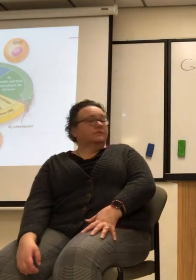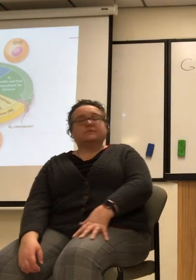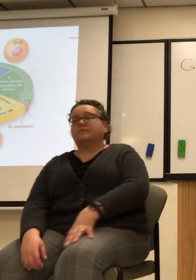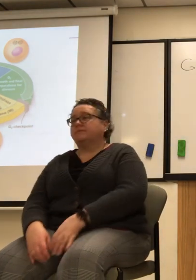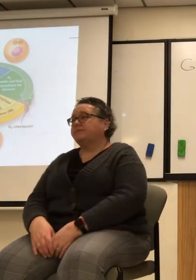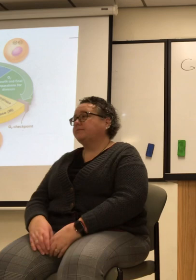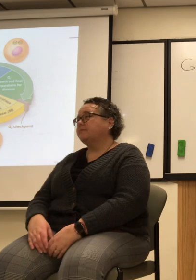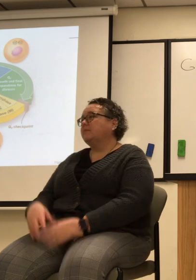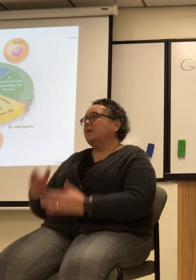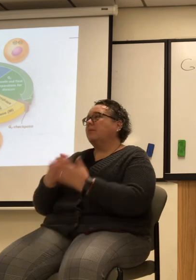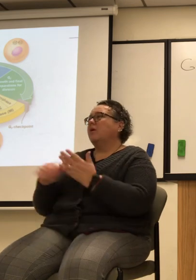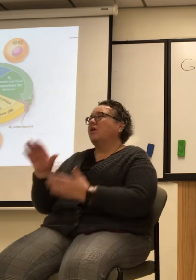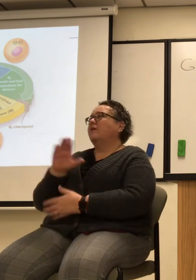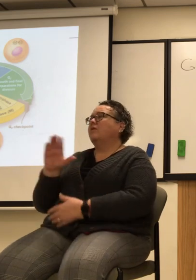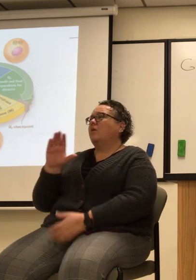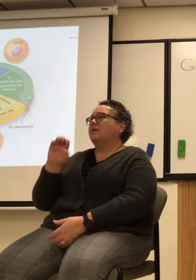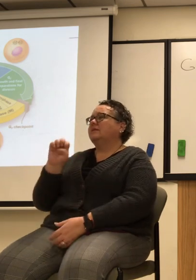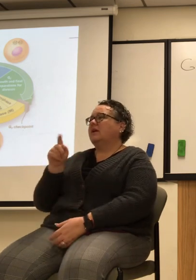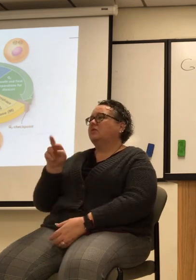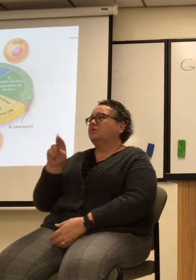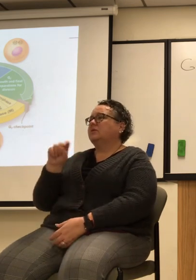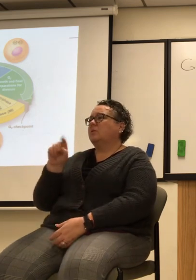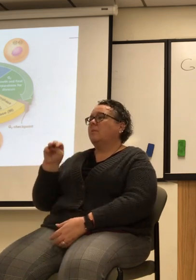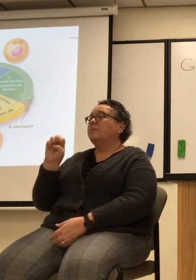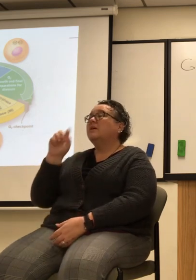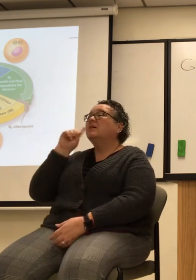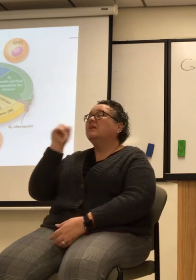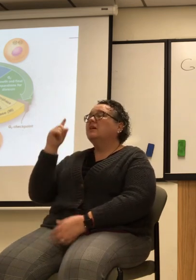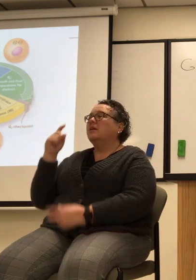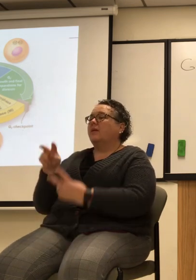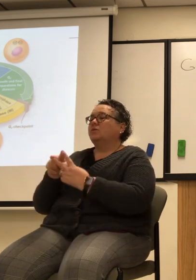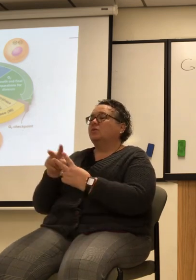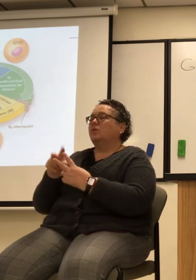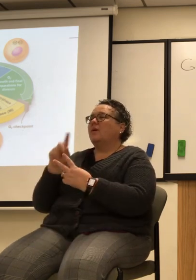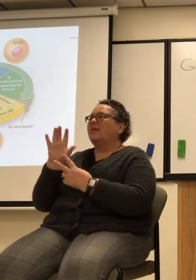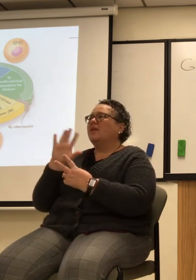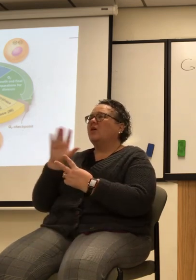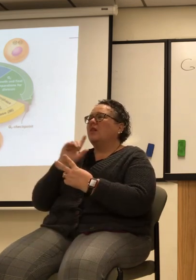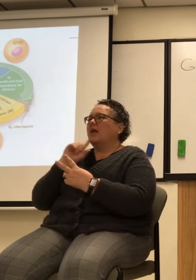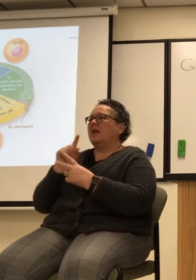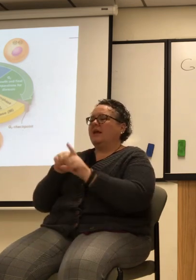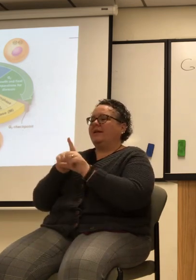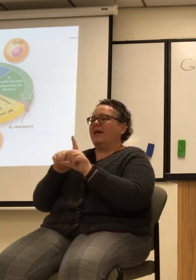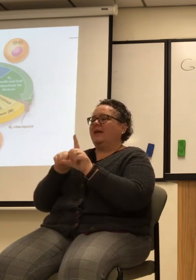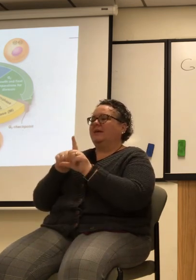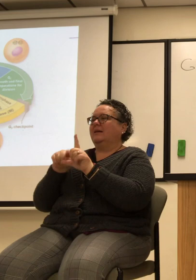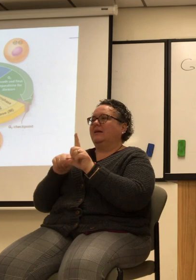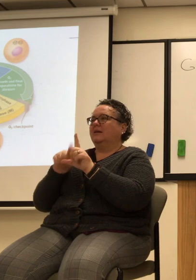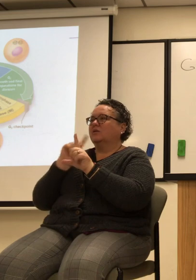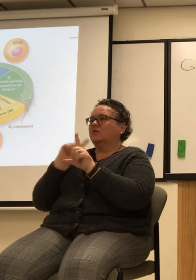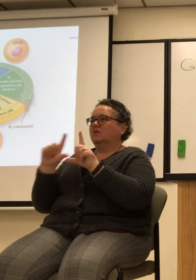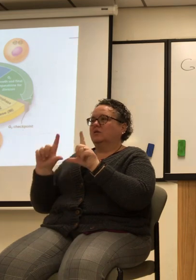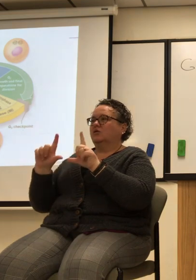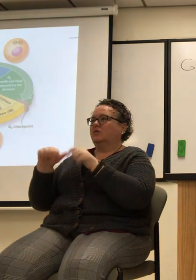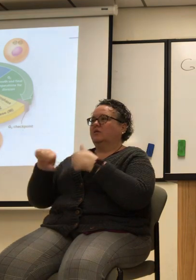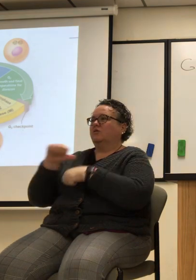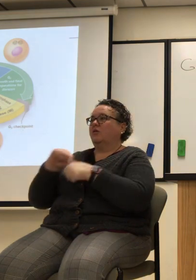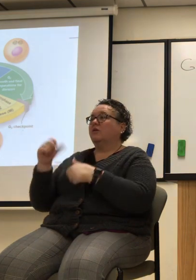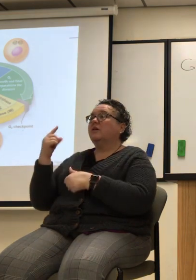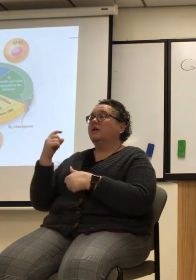It's a part of the centrosome. There's like two of them, and they're like at 90 degree angles to each other. And then coming out of